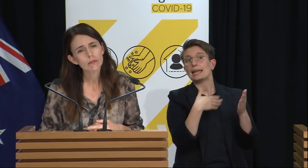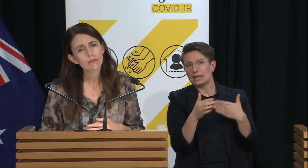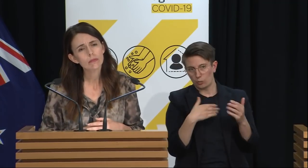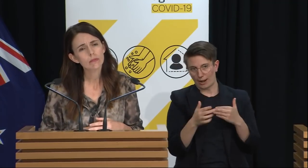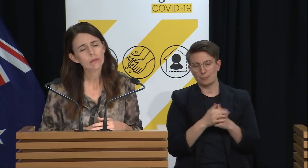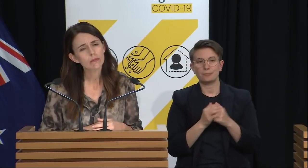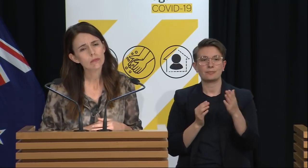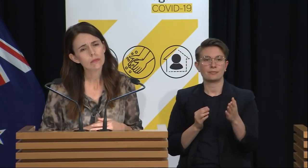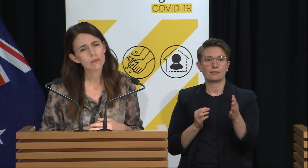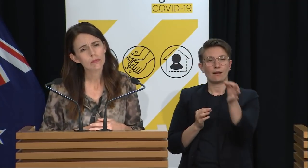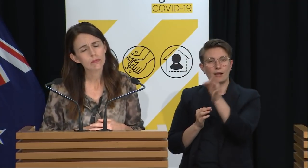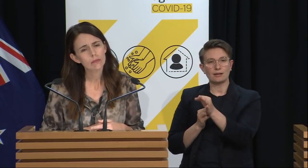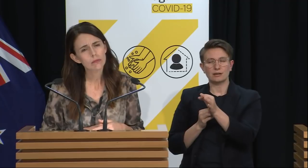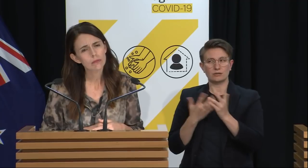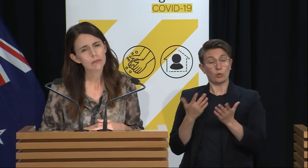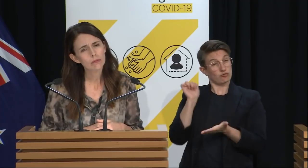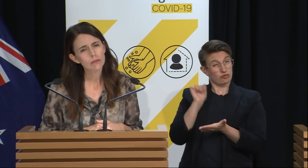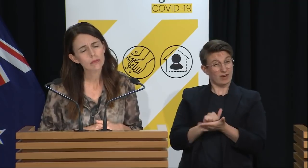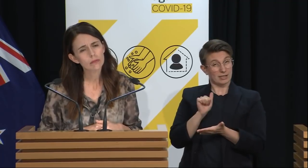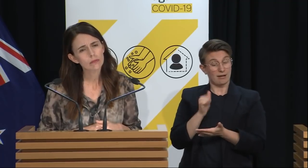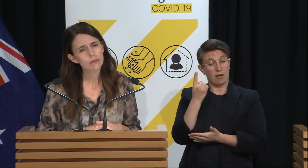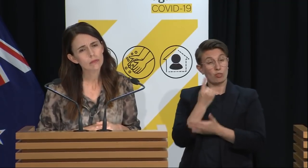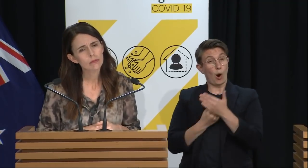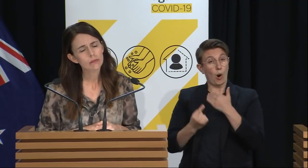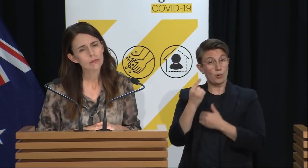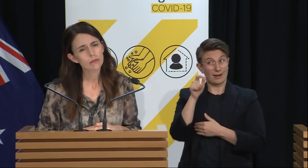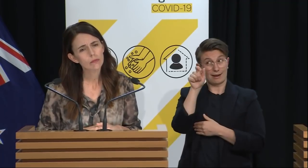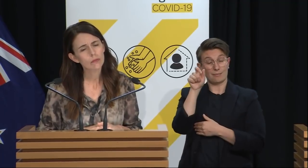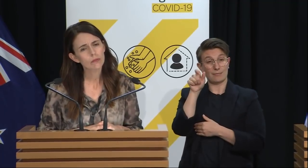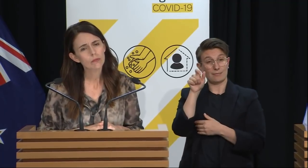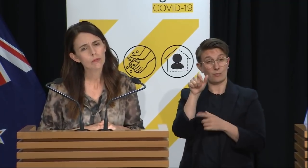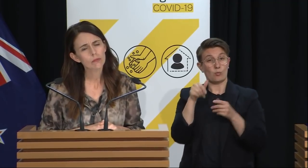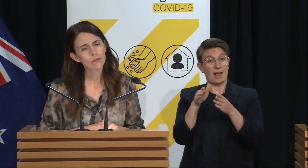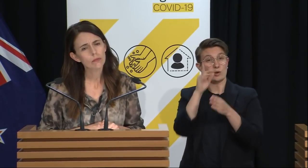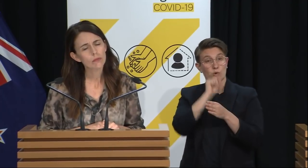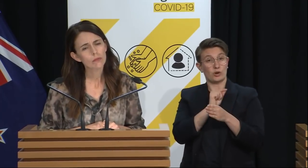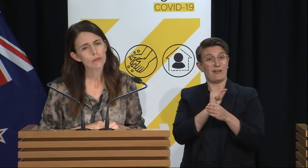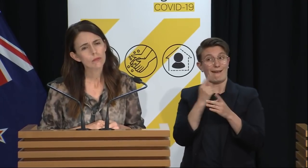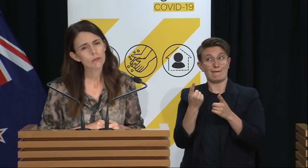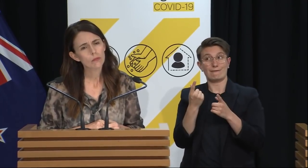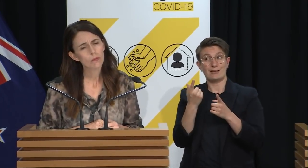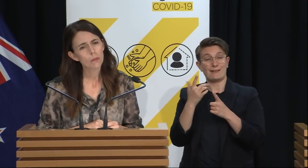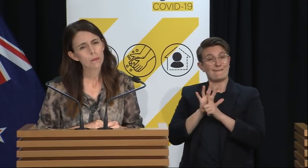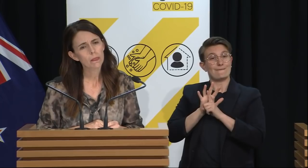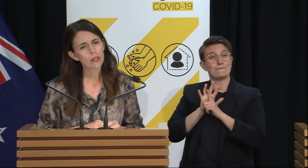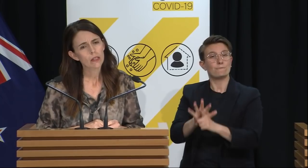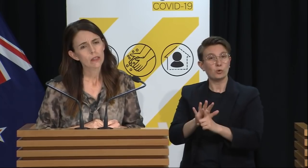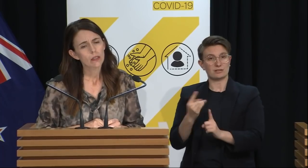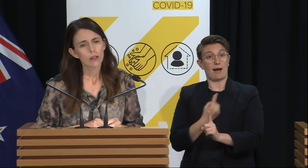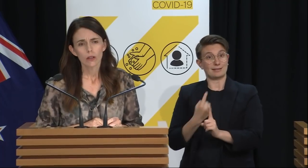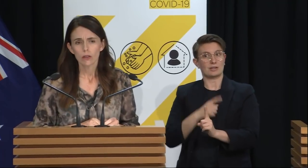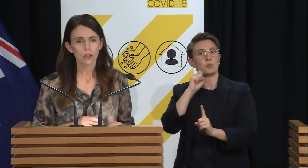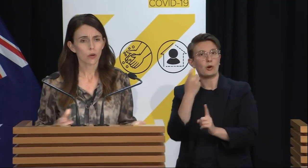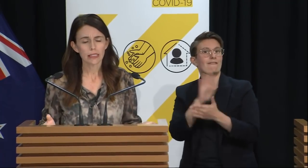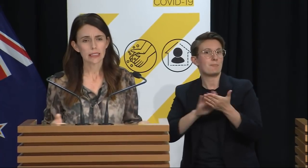have enforced that isolation would have been to have stayed in a higher alert level? So had you stayed in a higher alert level, you may have prevented